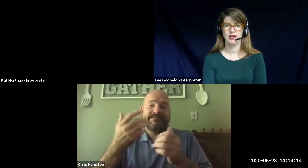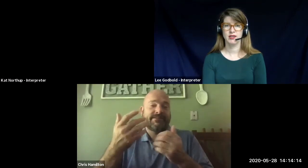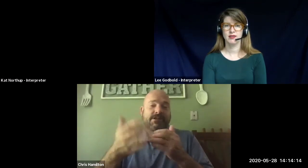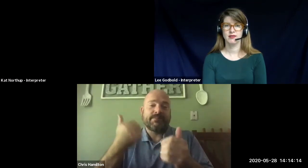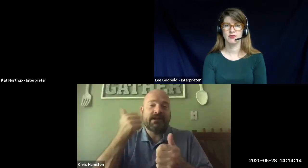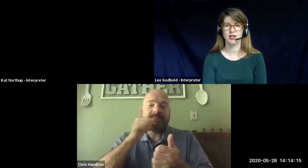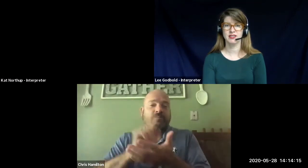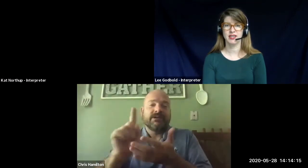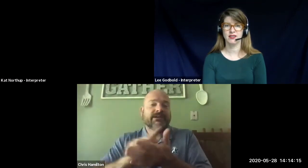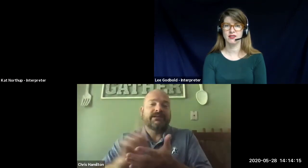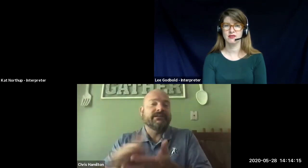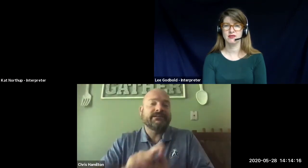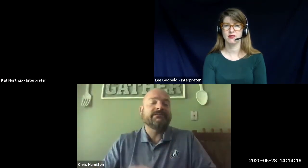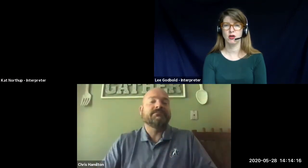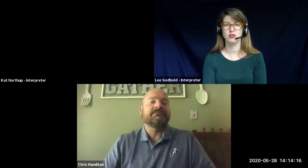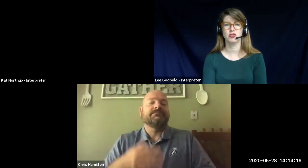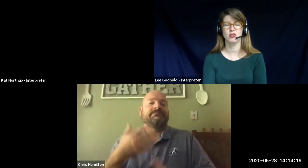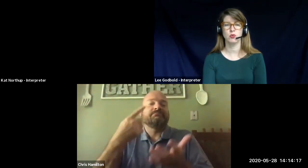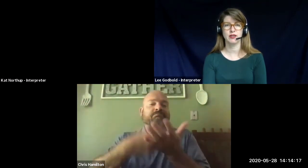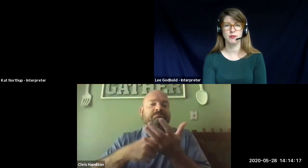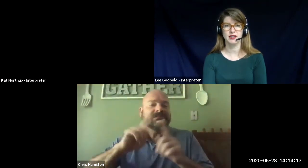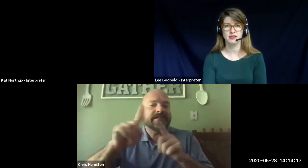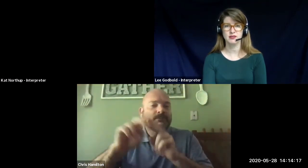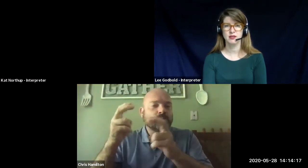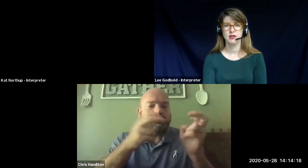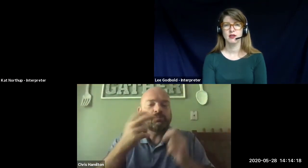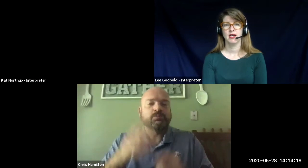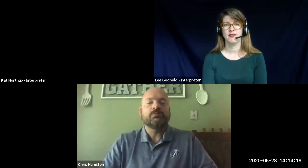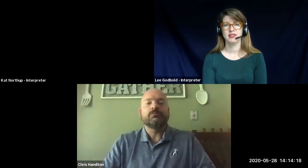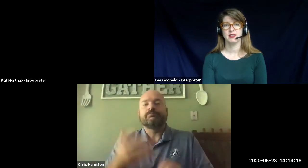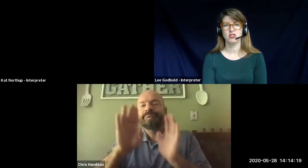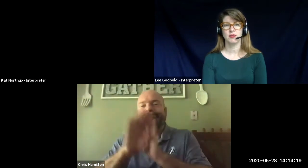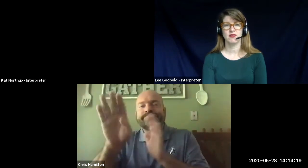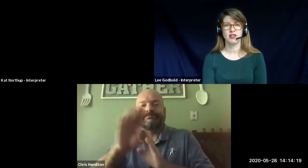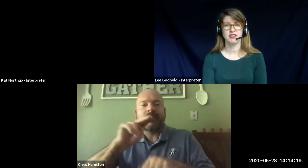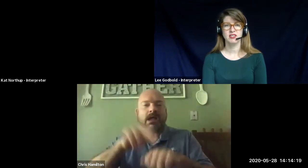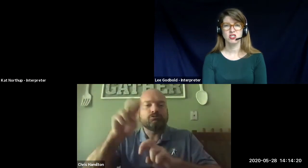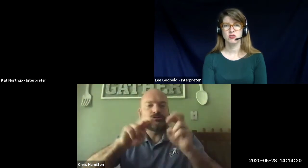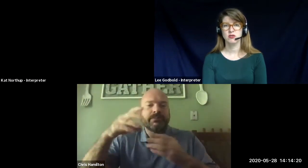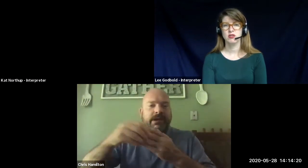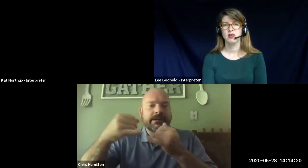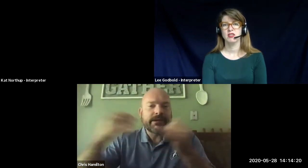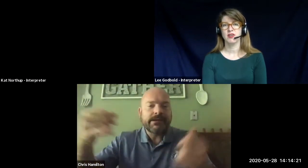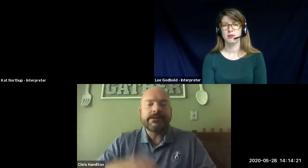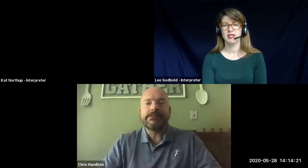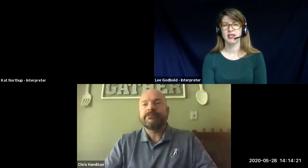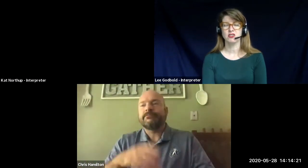We have gotten together almost on a weekly basis, having a discussion about various issues, developing national